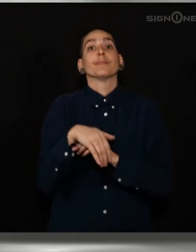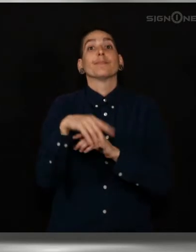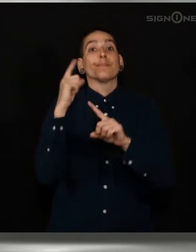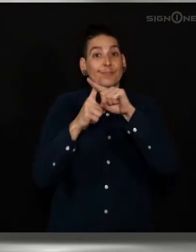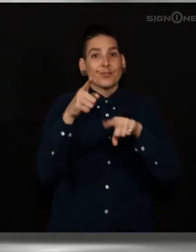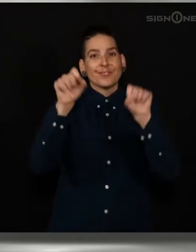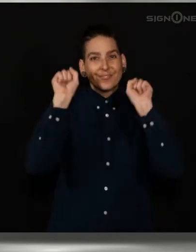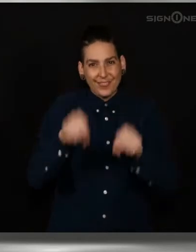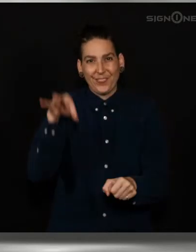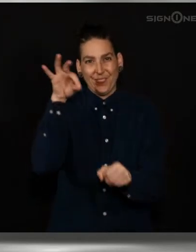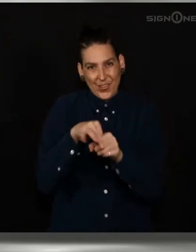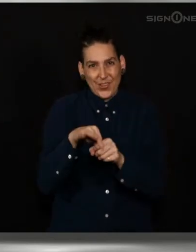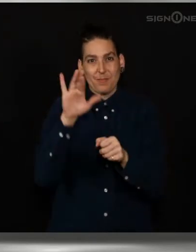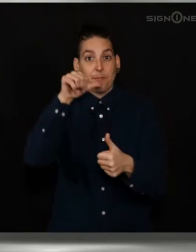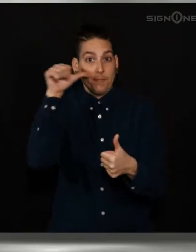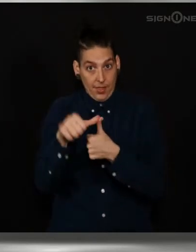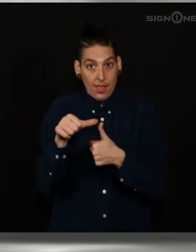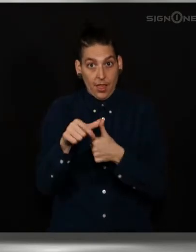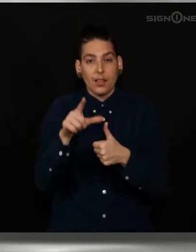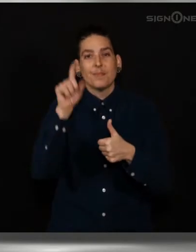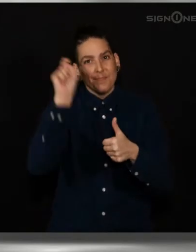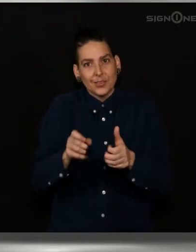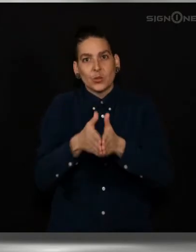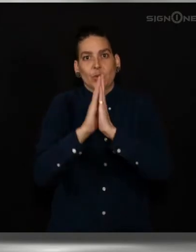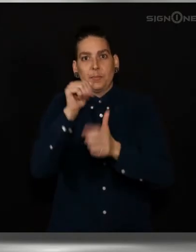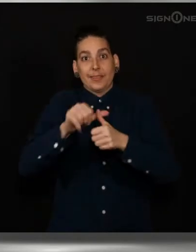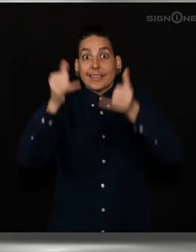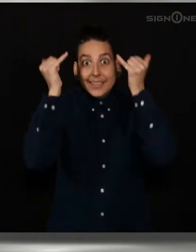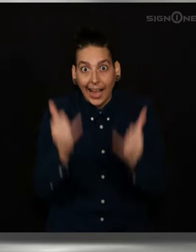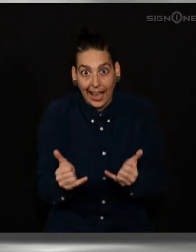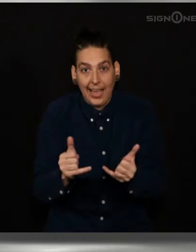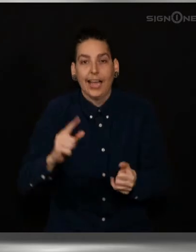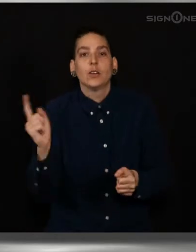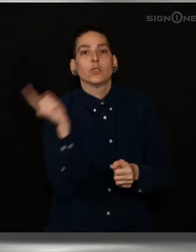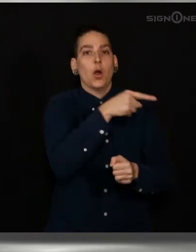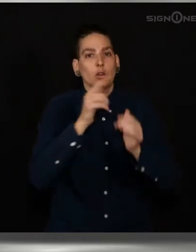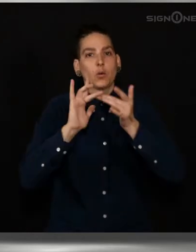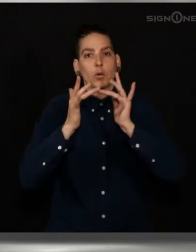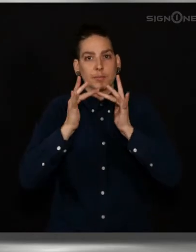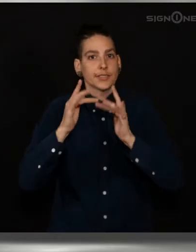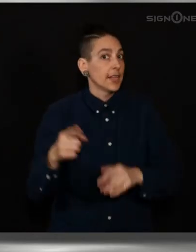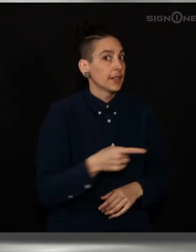should request your absentee ballot now by going to